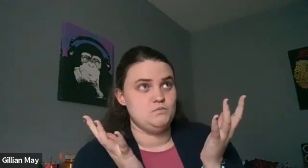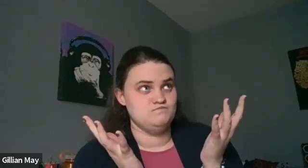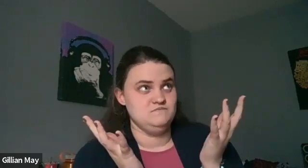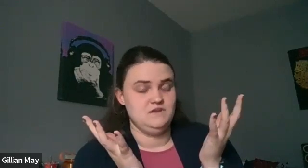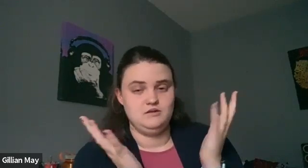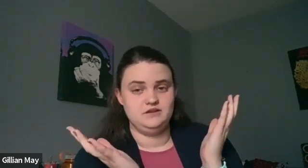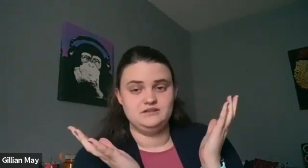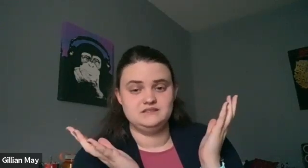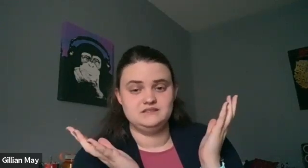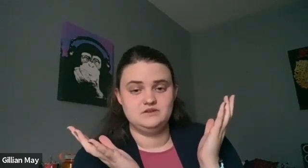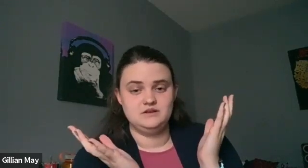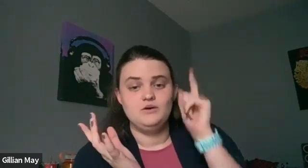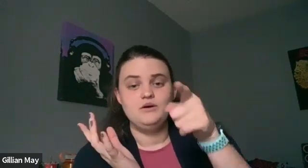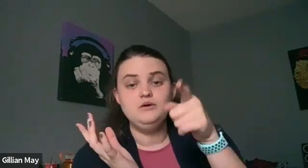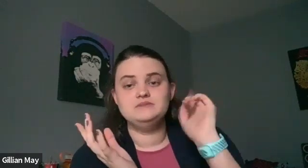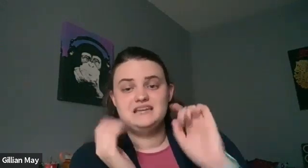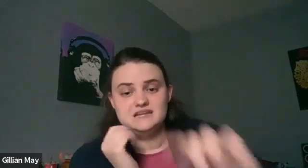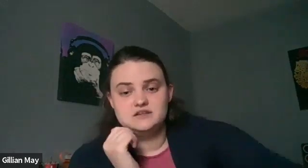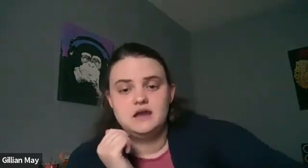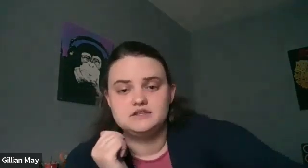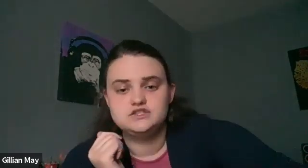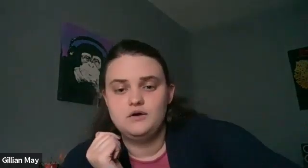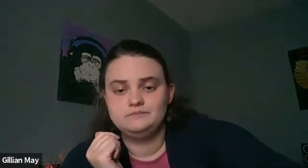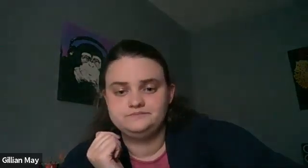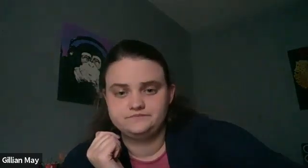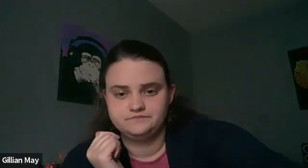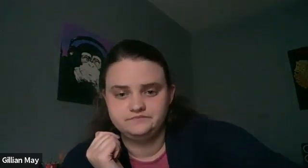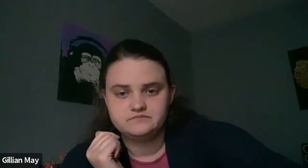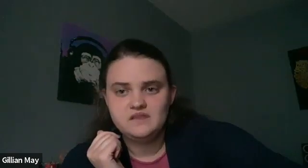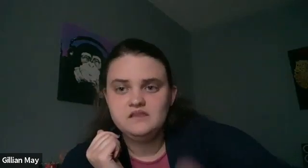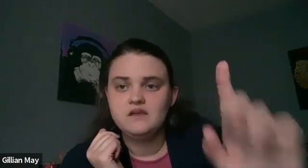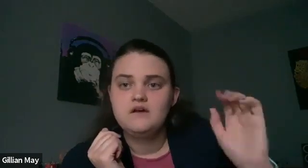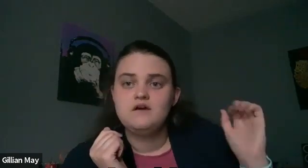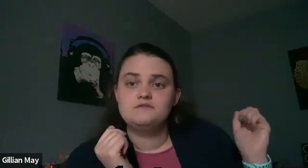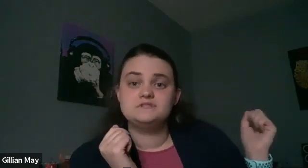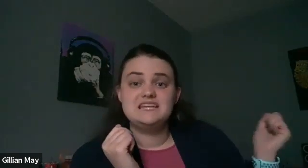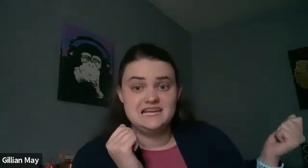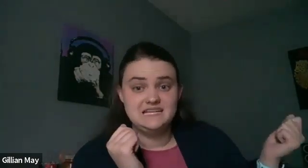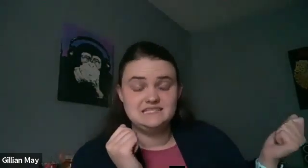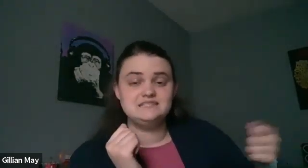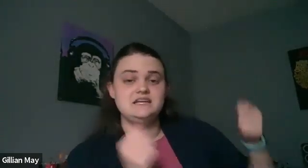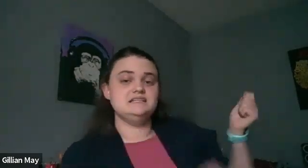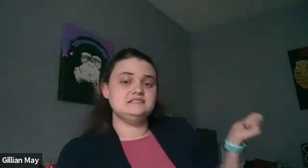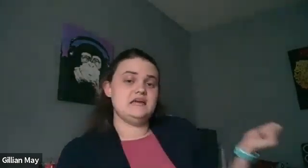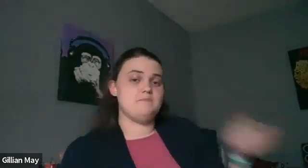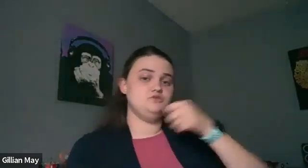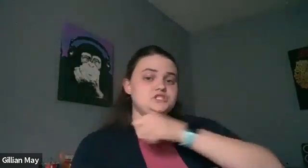oh my goodness, I'm sorry. Oh, tennis. Okay, so for tennis is that motion